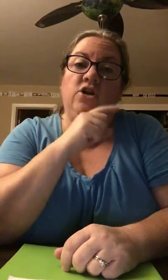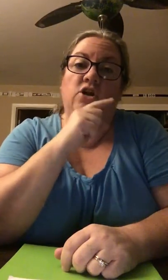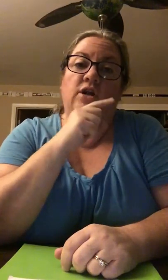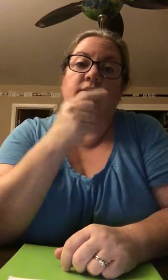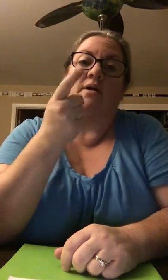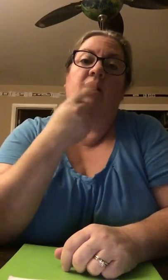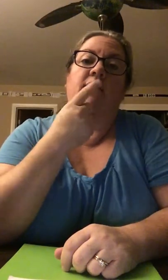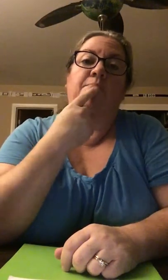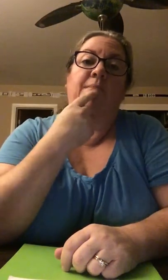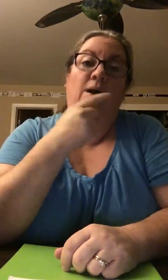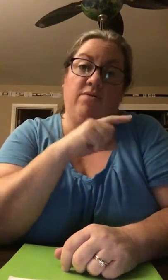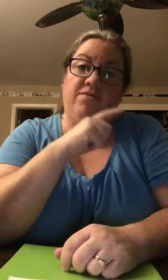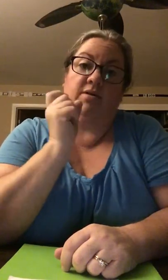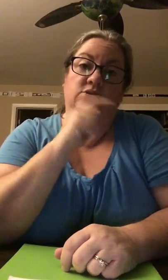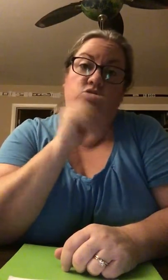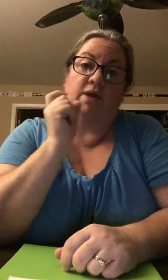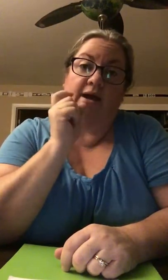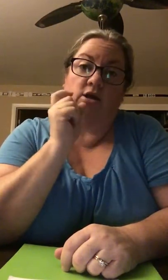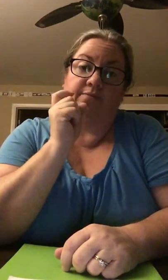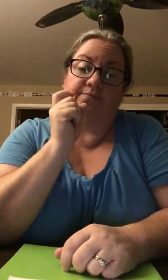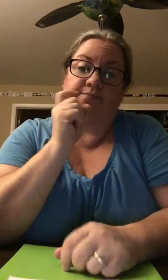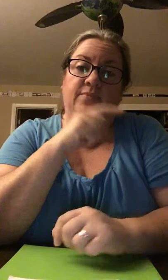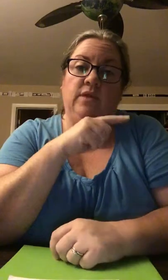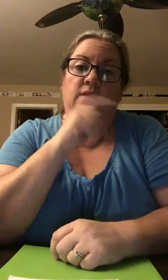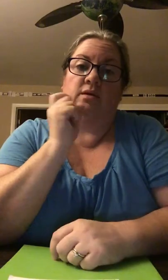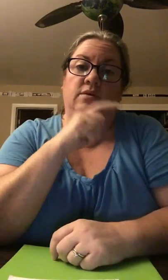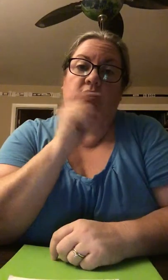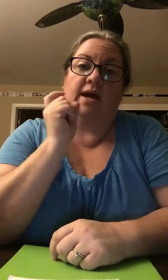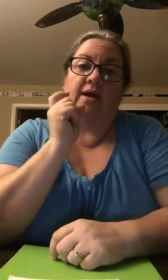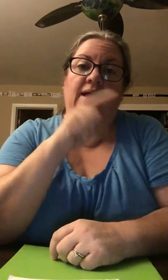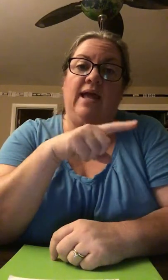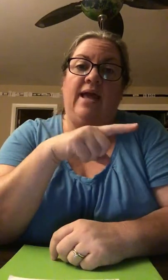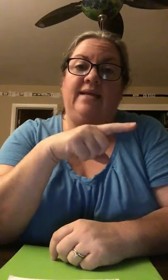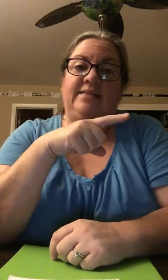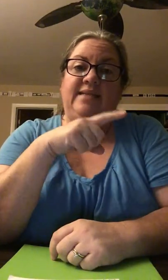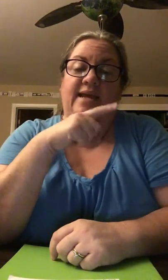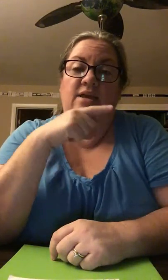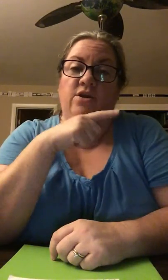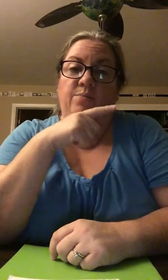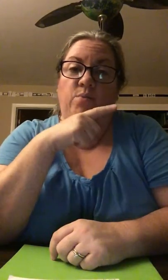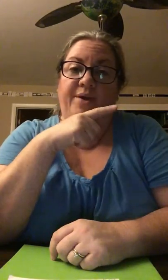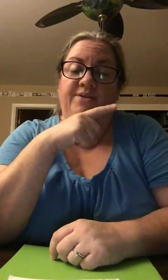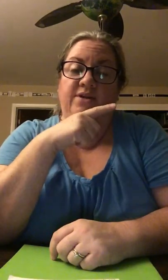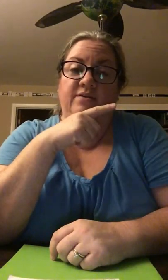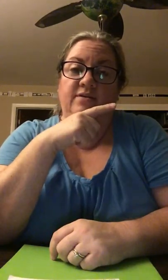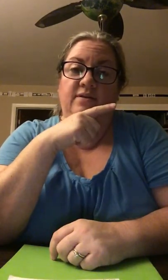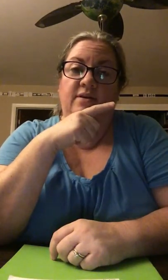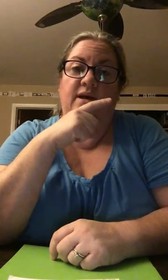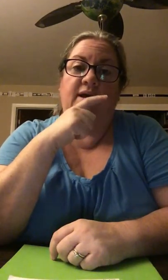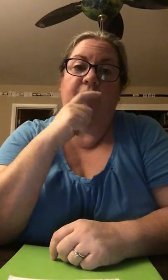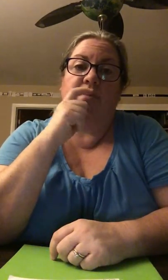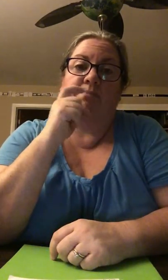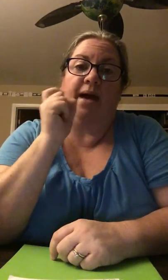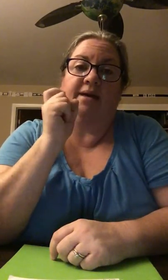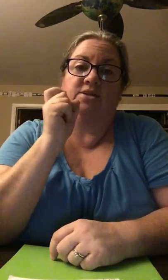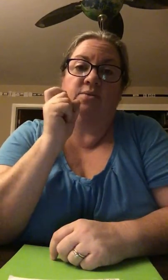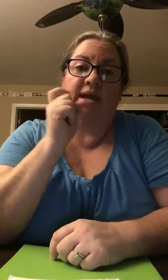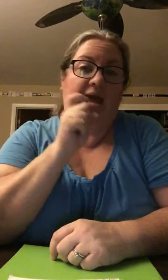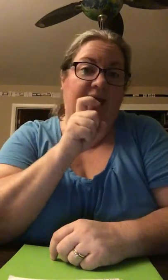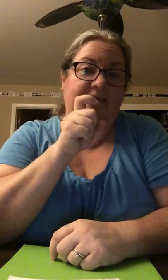your mouth, dryer, okay? And it's taking your pointer and coming back to an